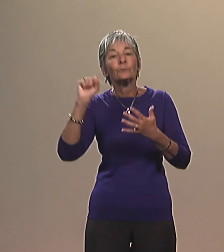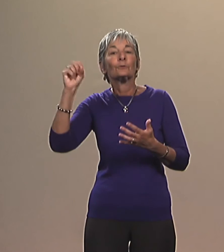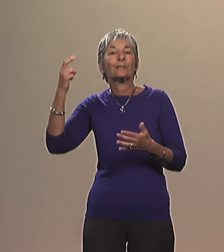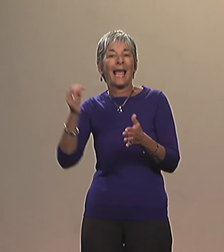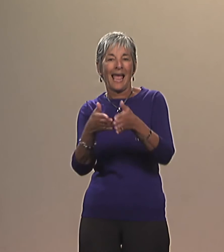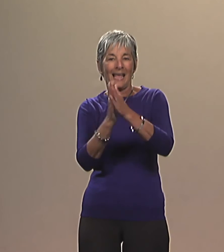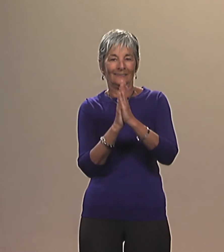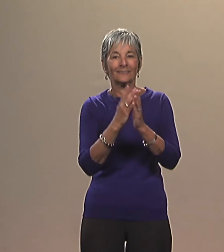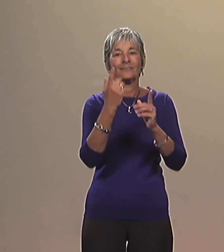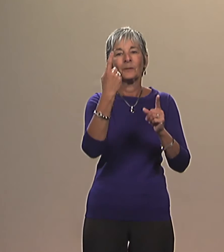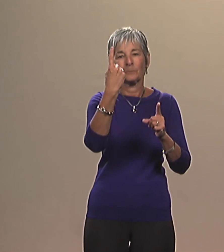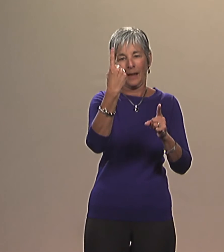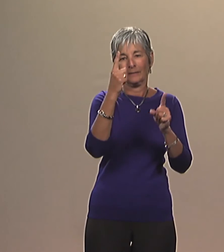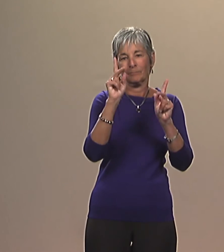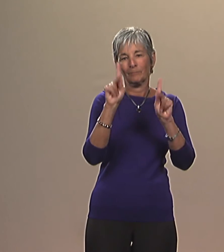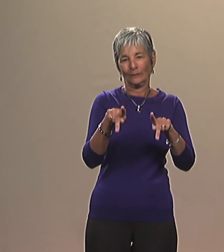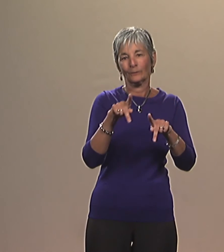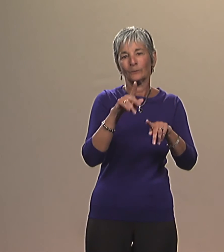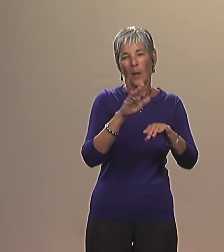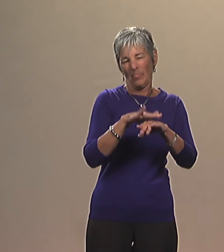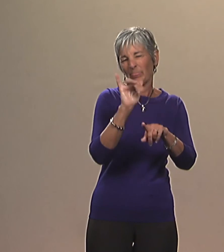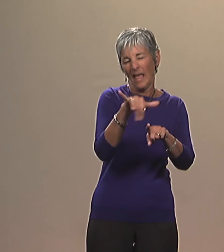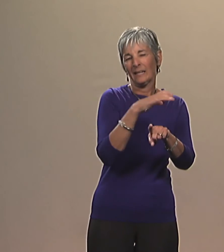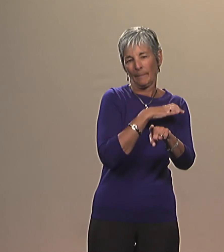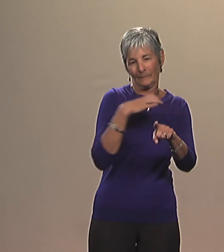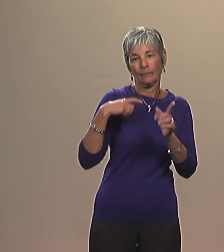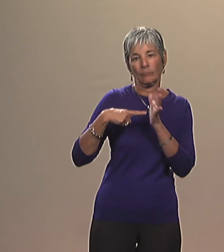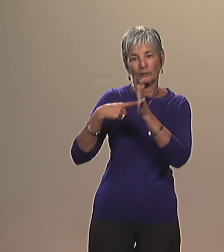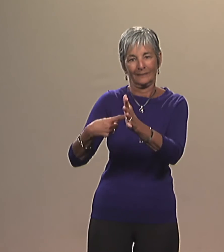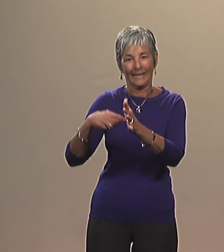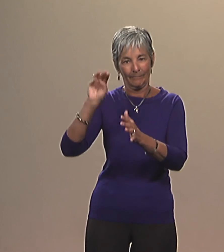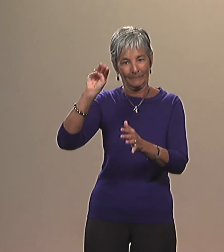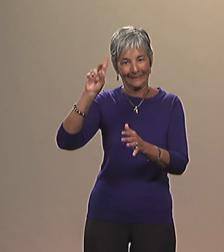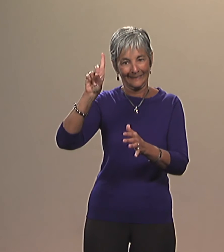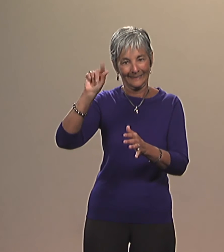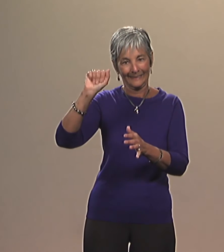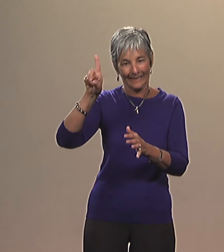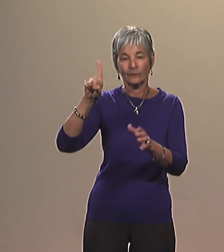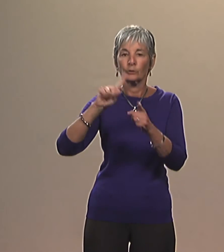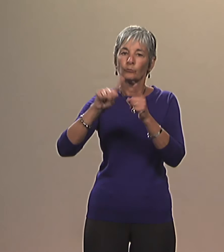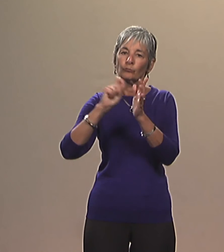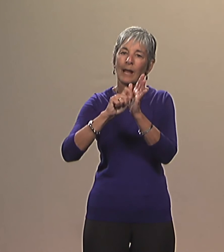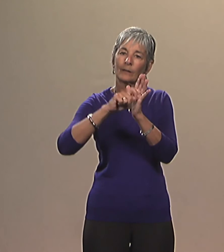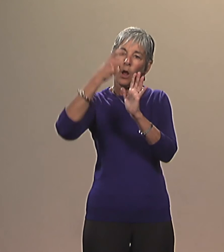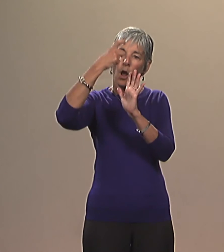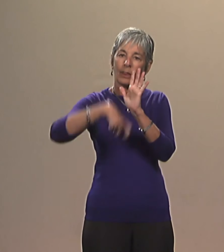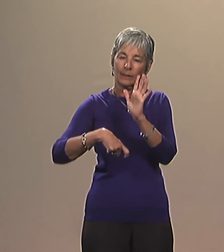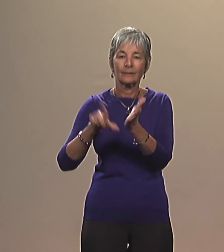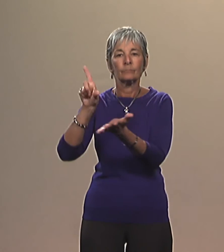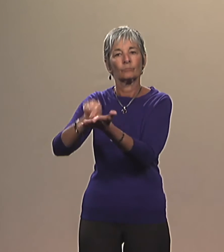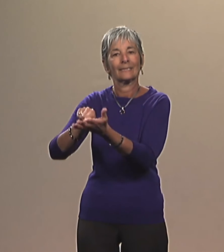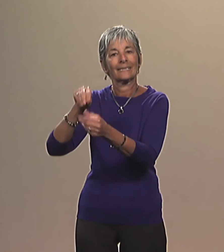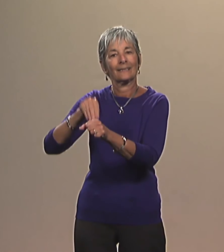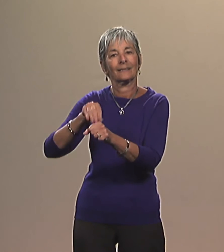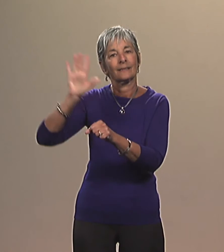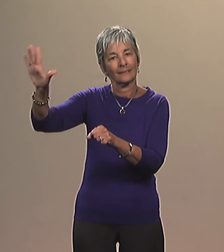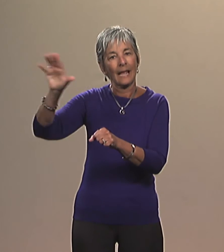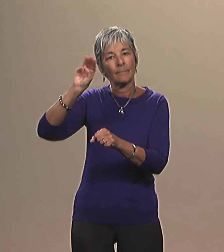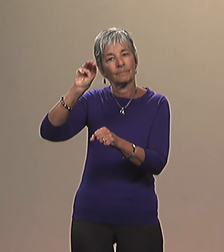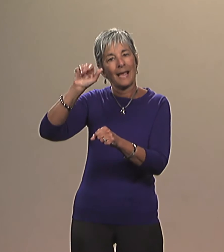resources. So they asked a representative from the Maryland Association of the Deaf to put information in their MAA newsletter from time to time.